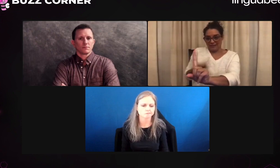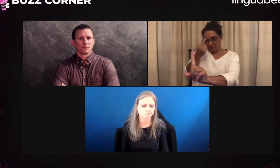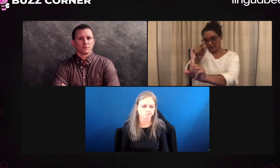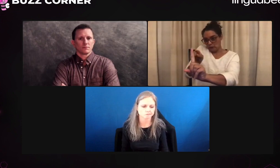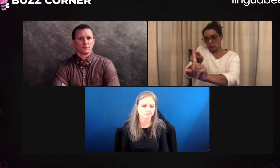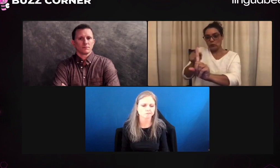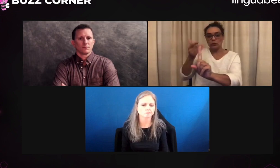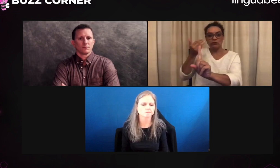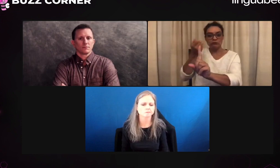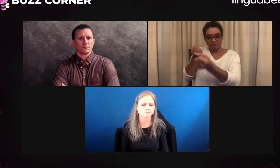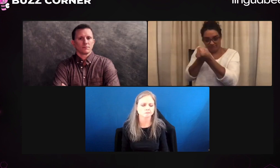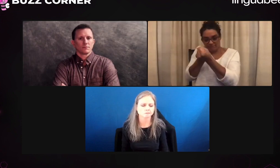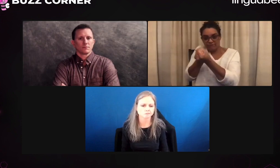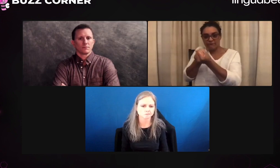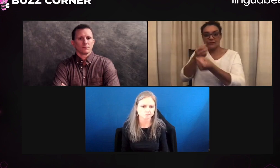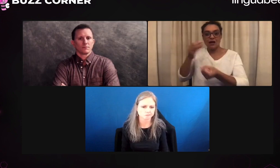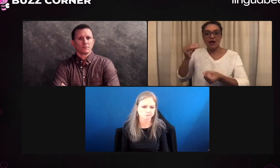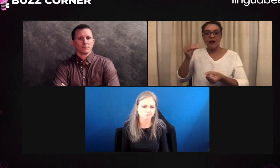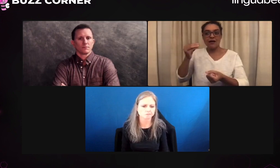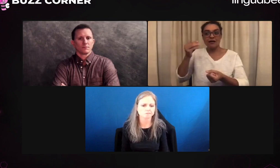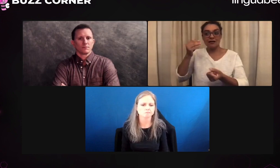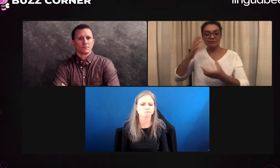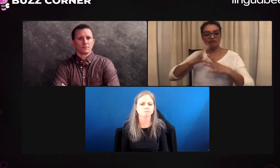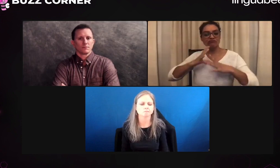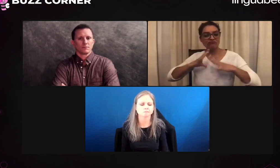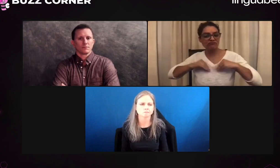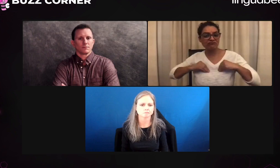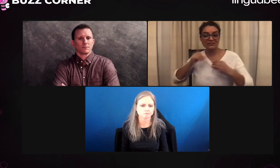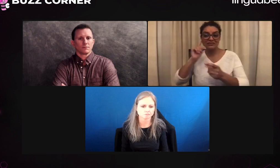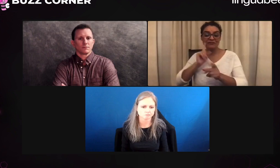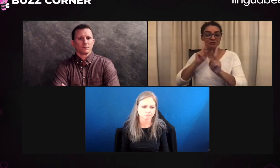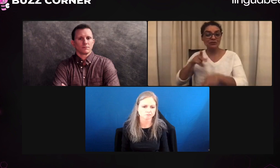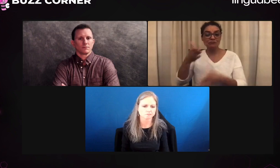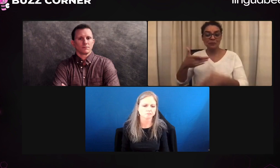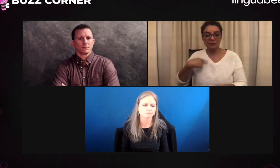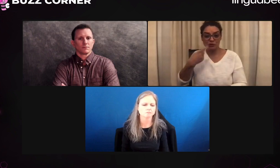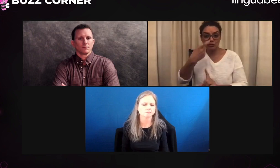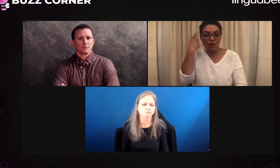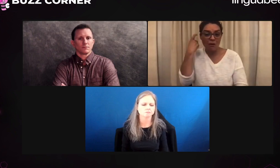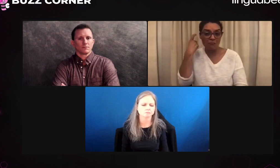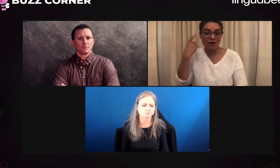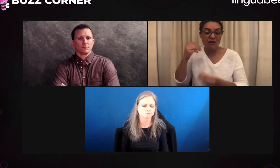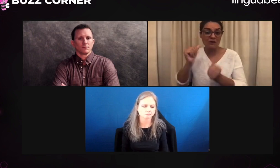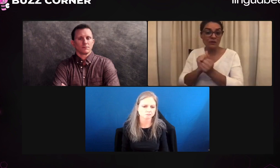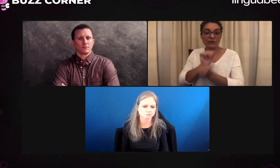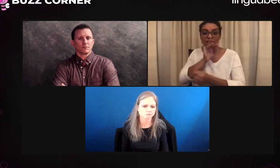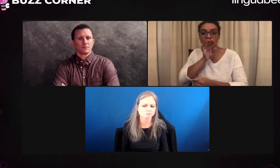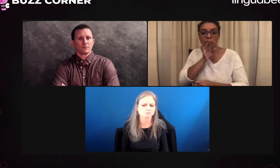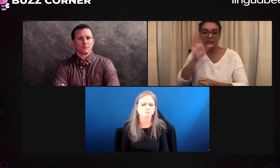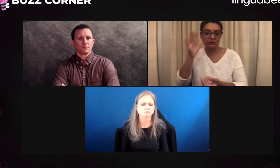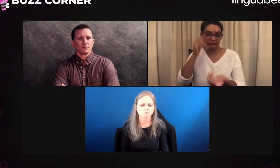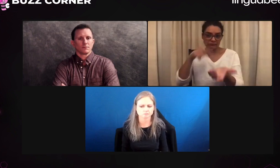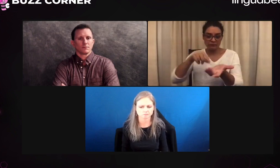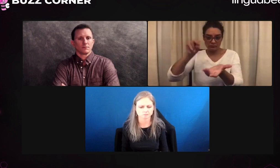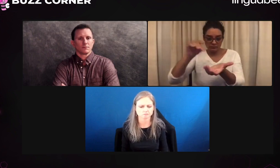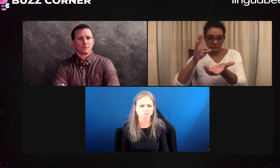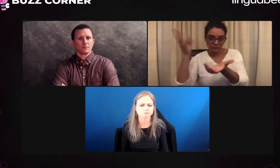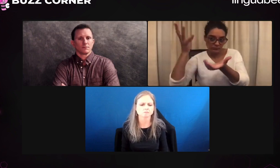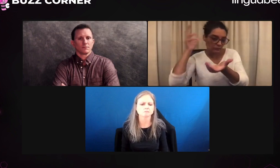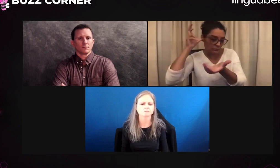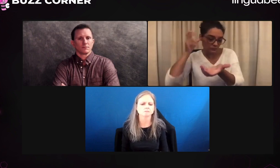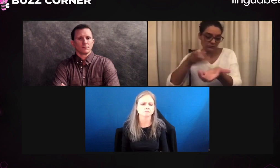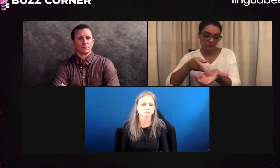to see that my interaction will affect you in some way, and it could